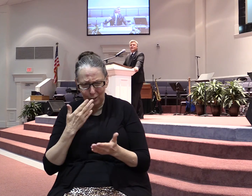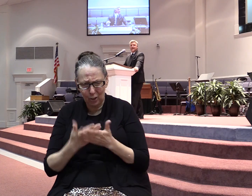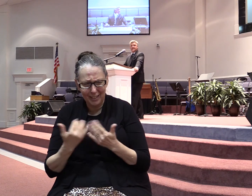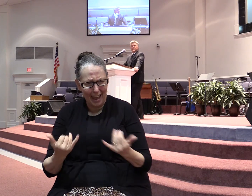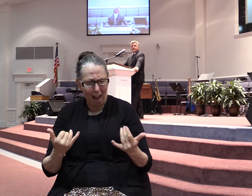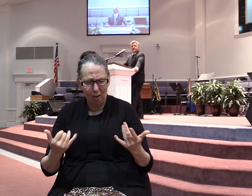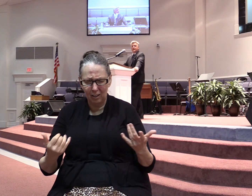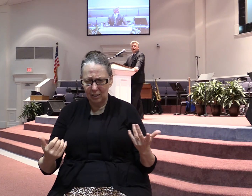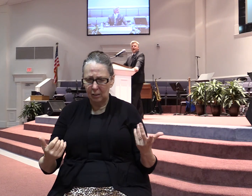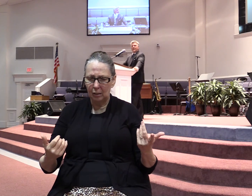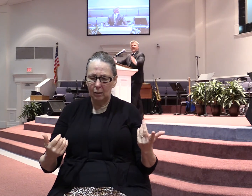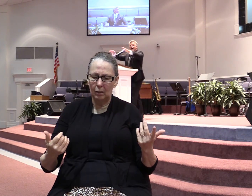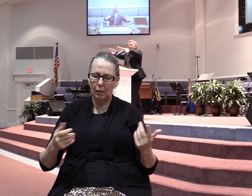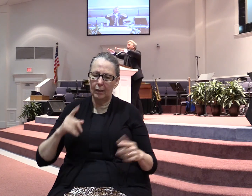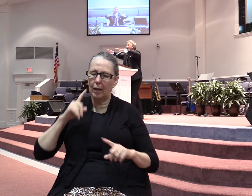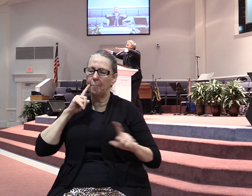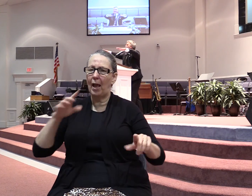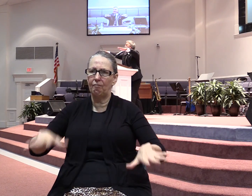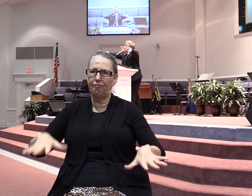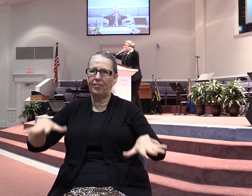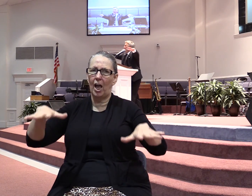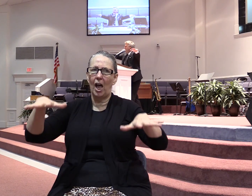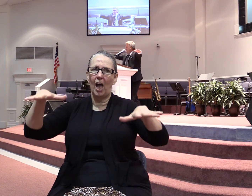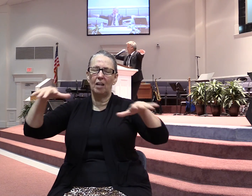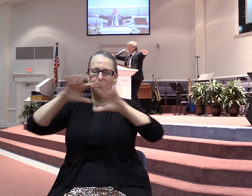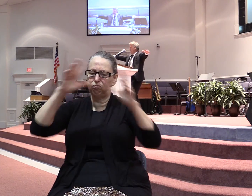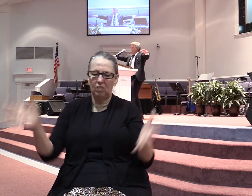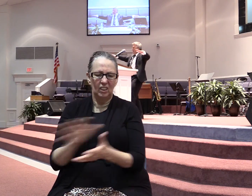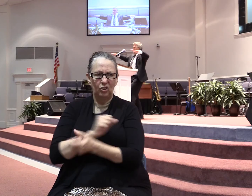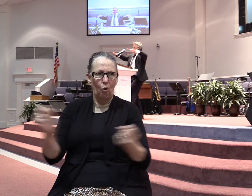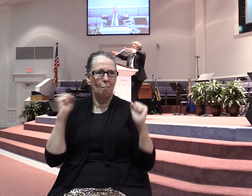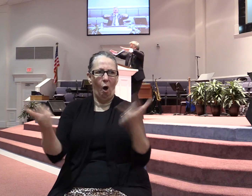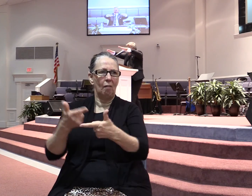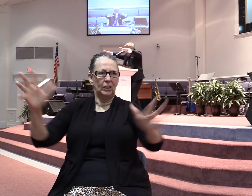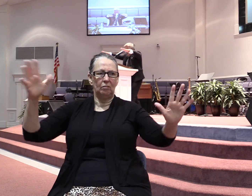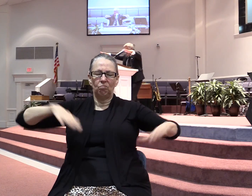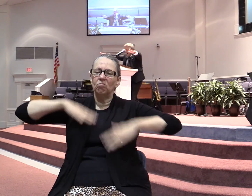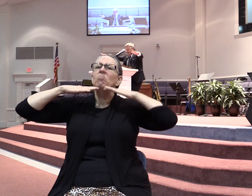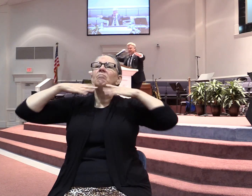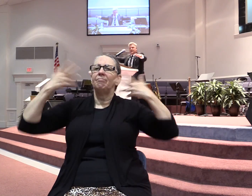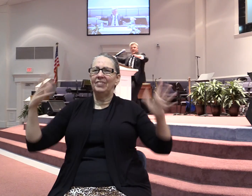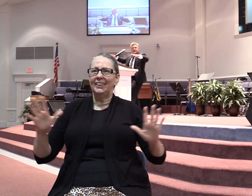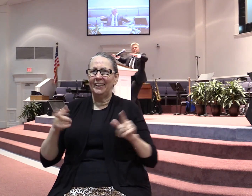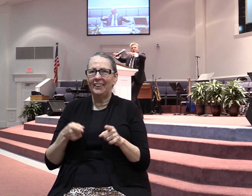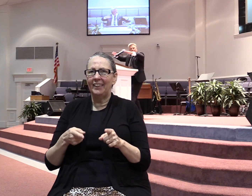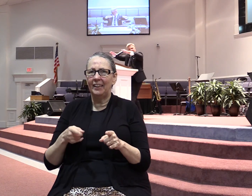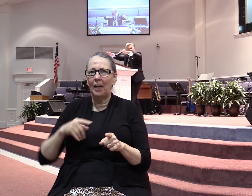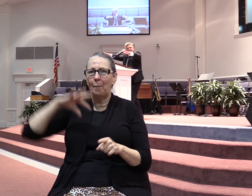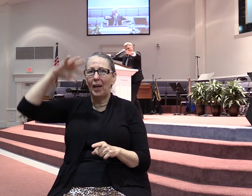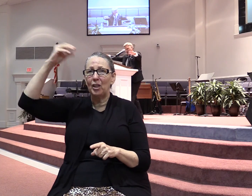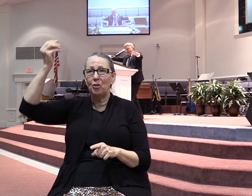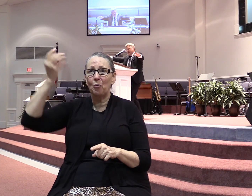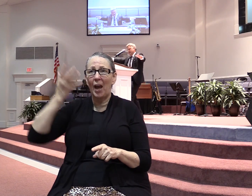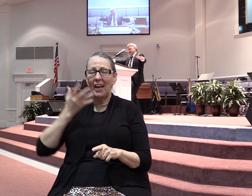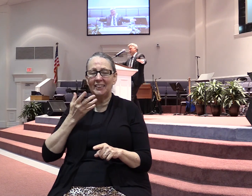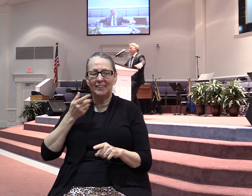of judgment. But God's plan still floats. In an ark called grace, built by a man